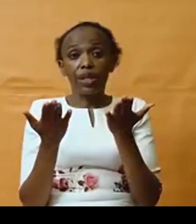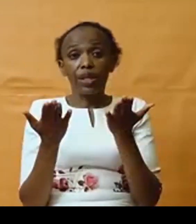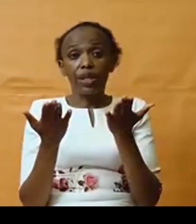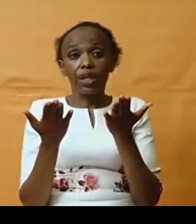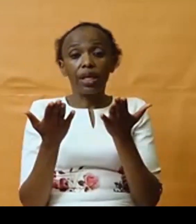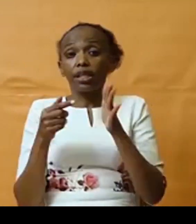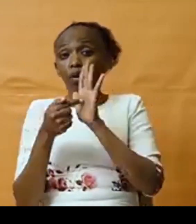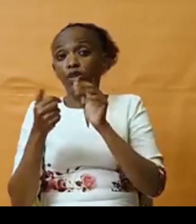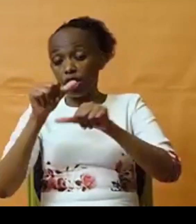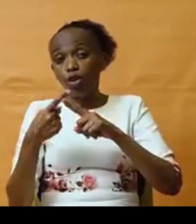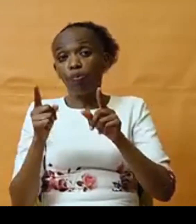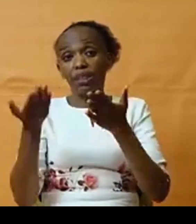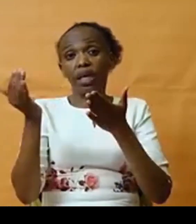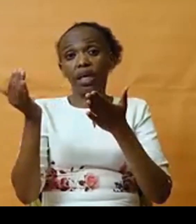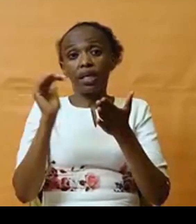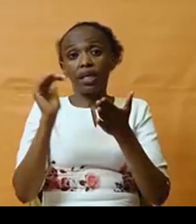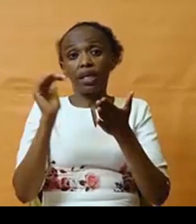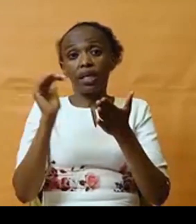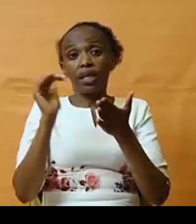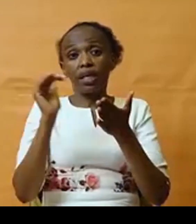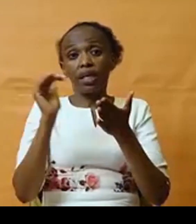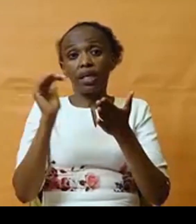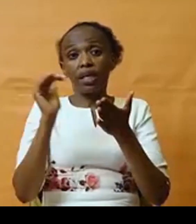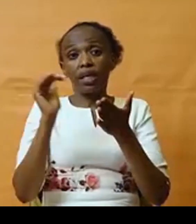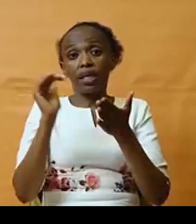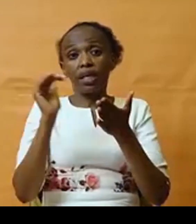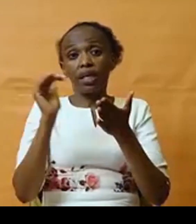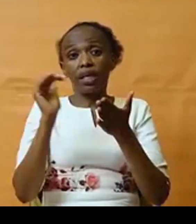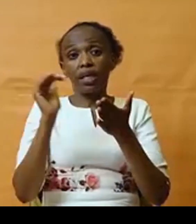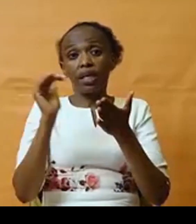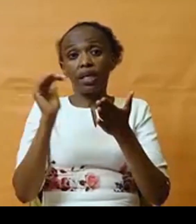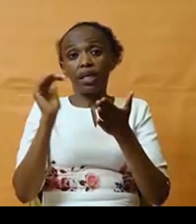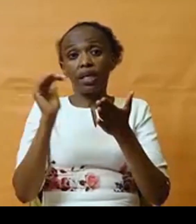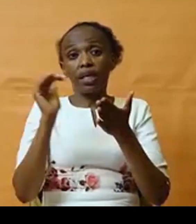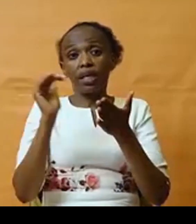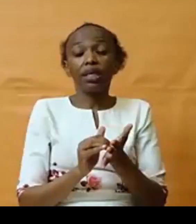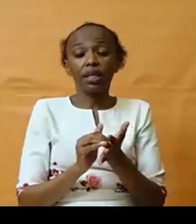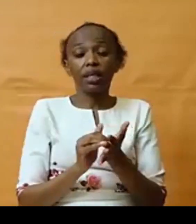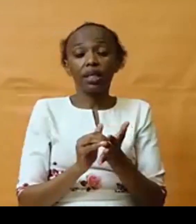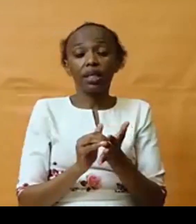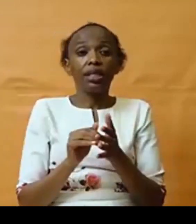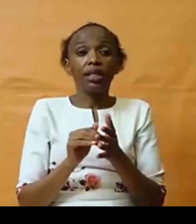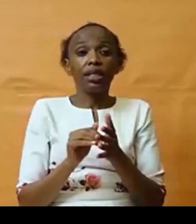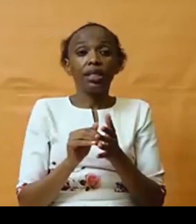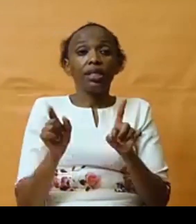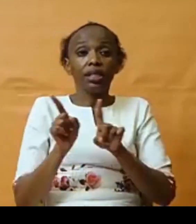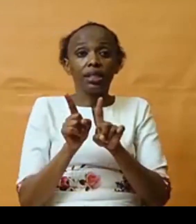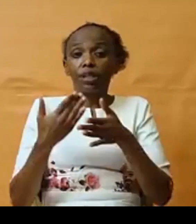welcome action. But again, as was also mentioned